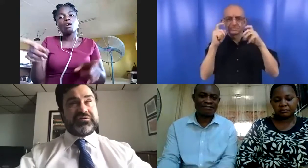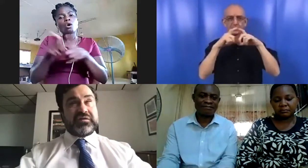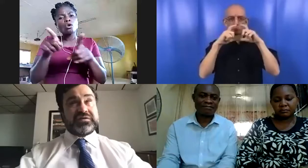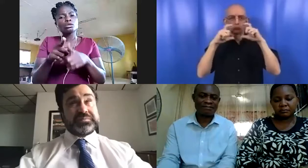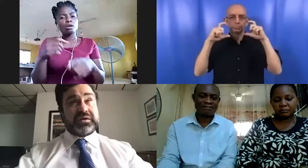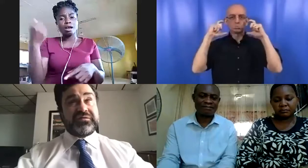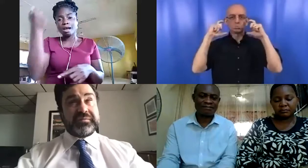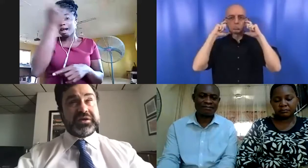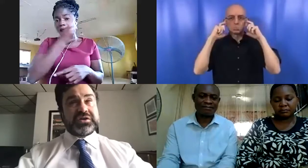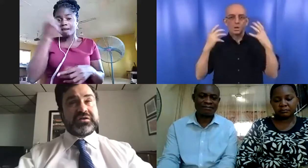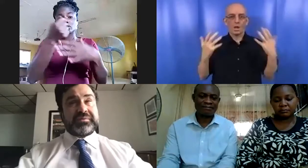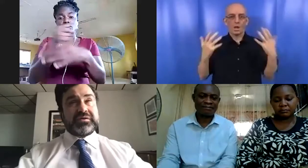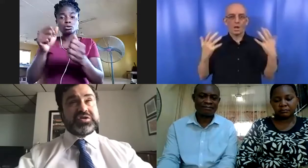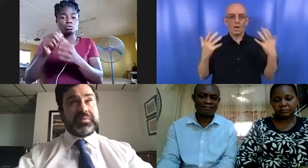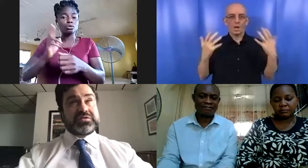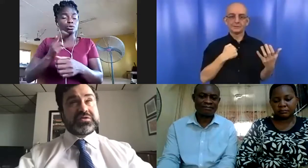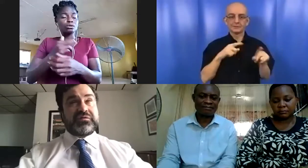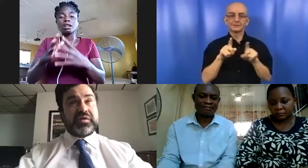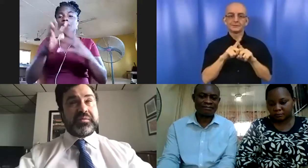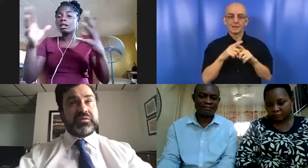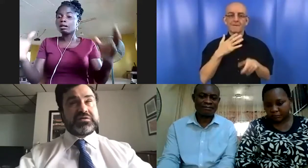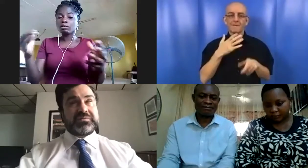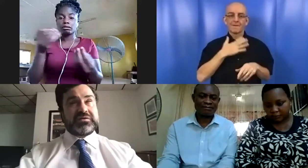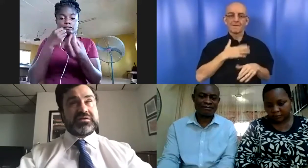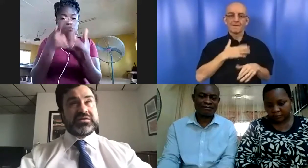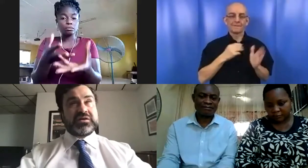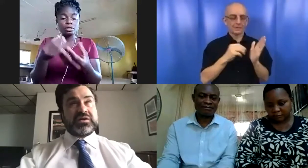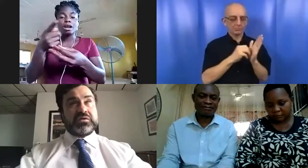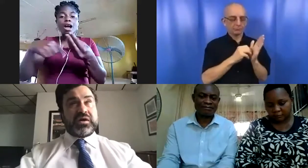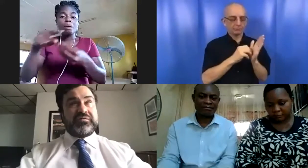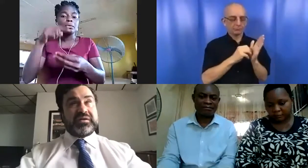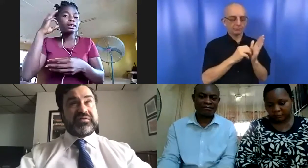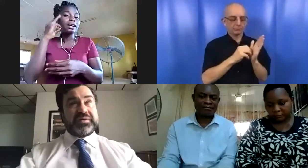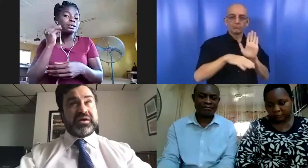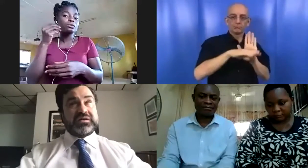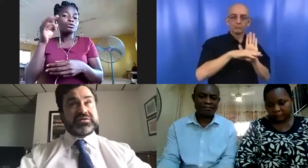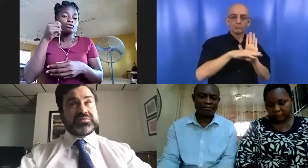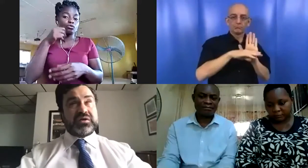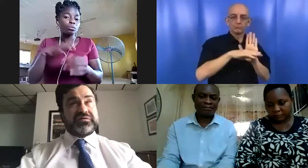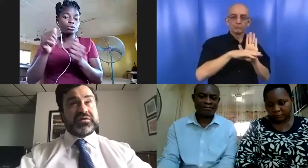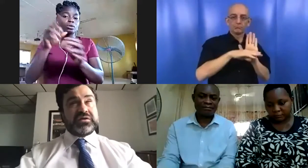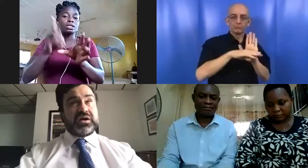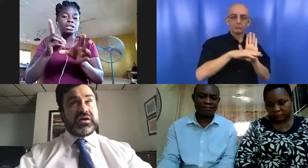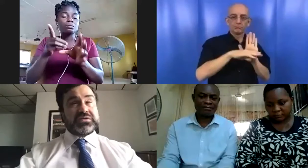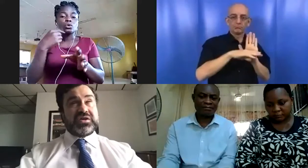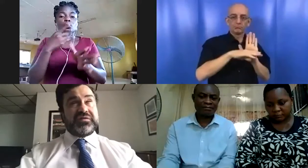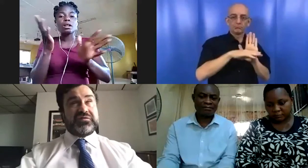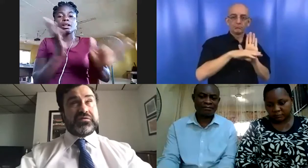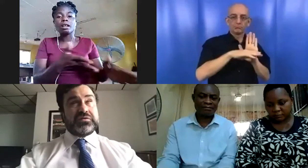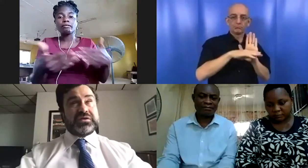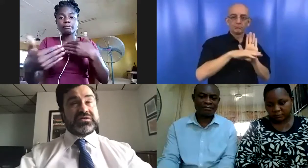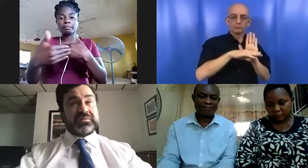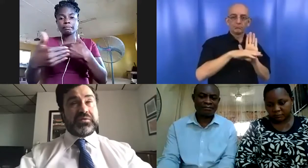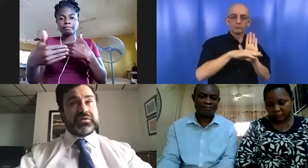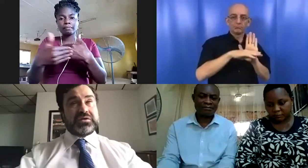lots of information about experiences of women with disabilities who have been left behind in terms of receiving